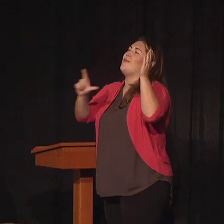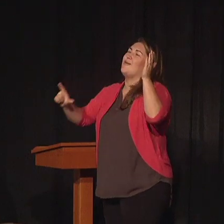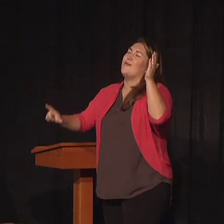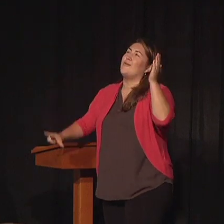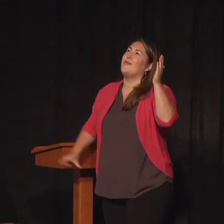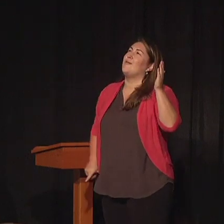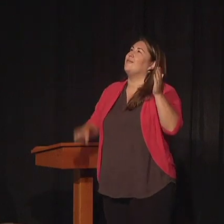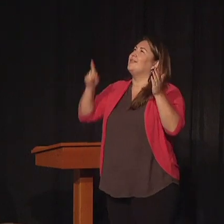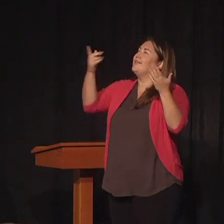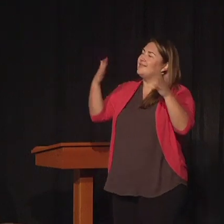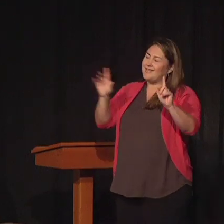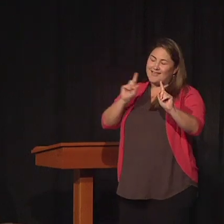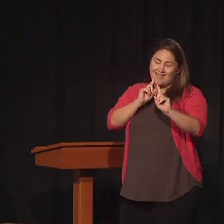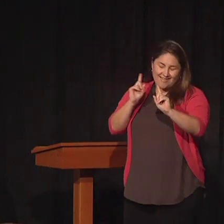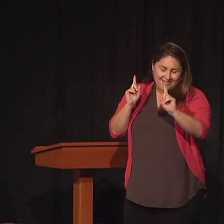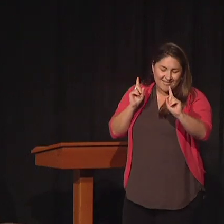and he answered me,